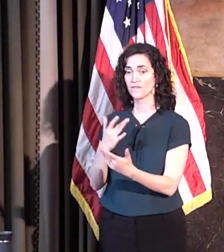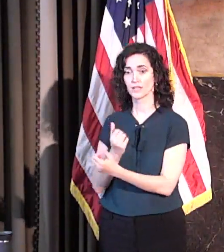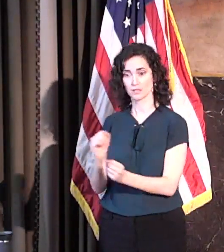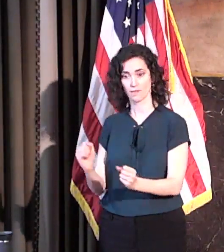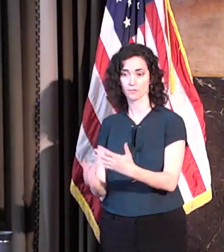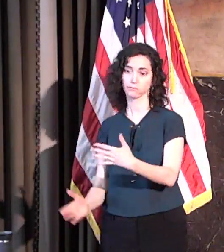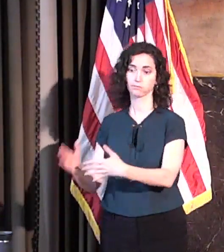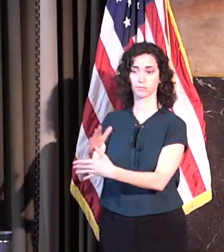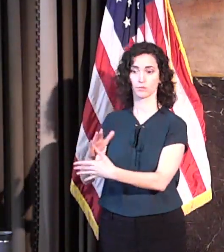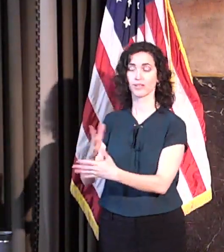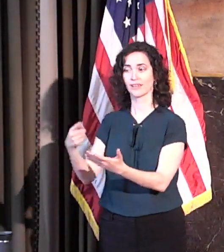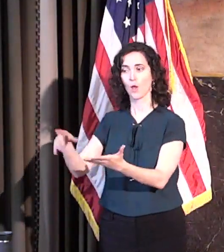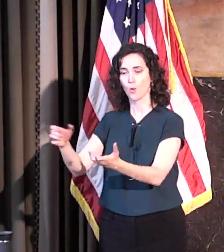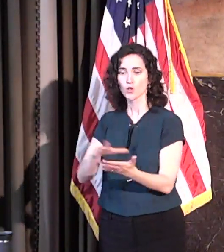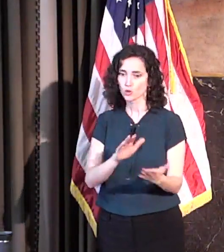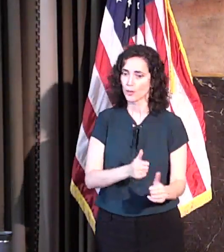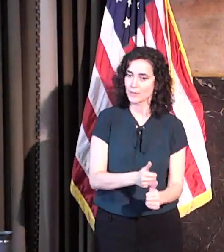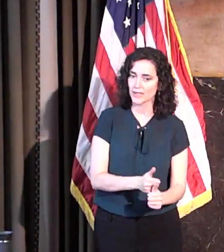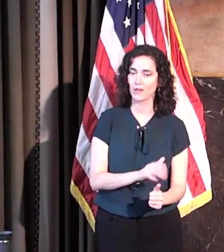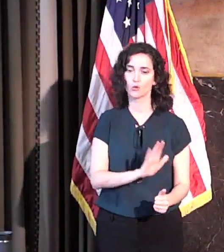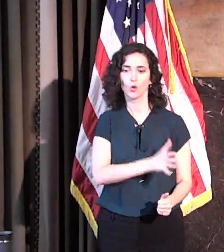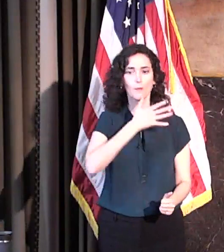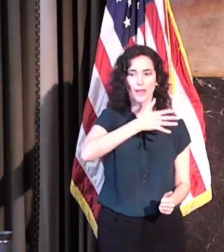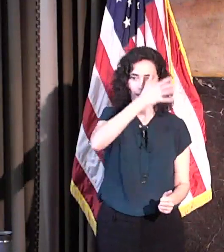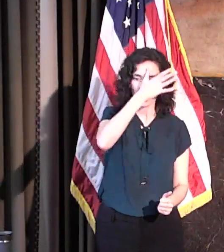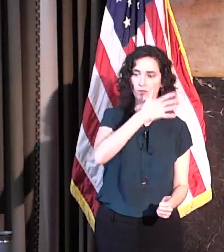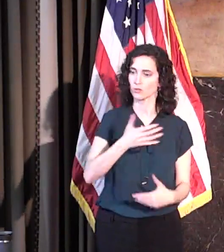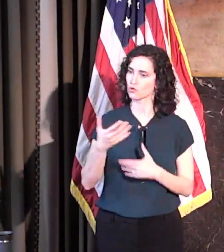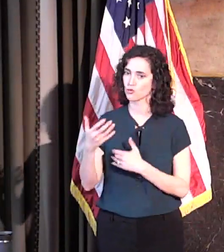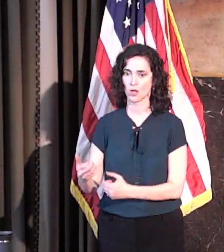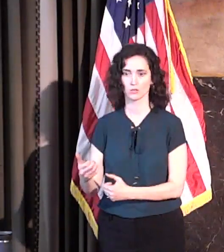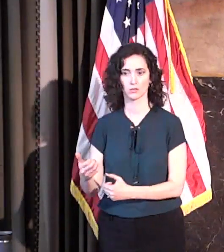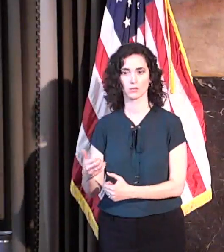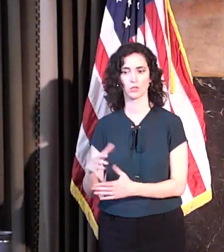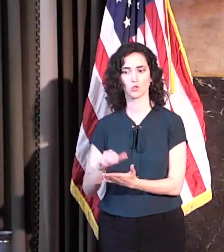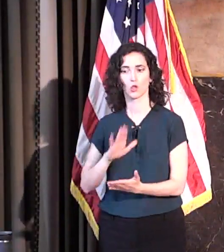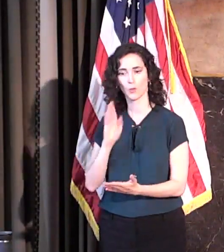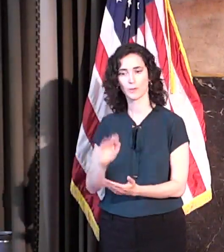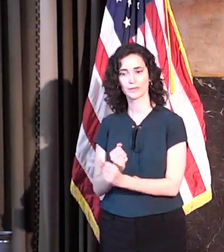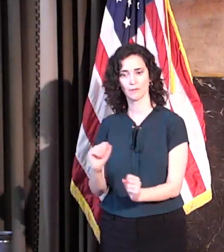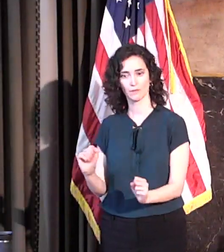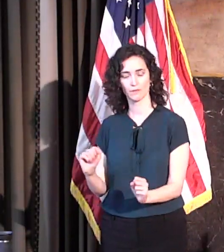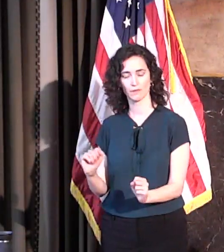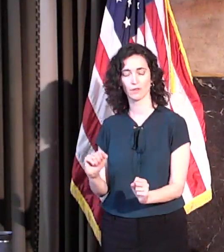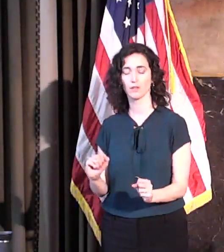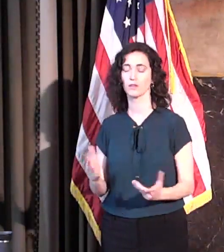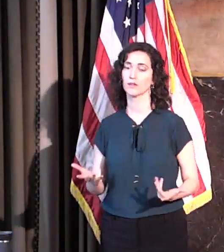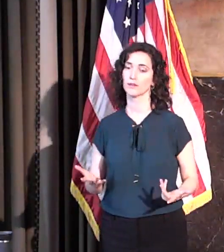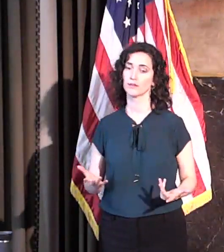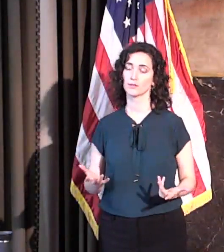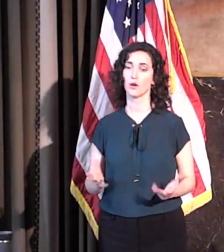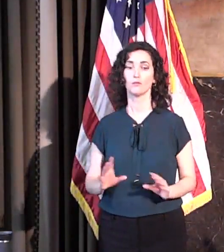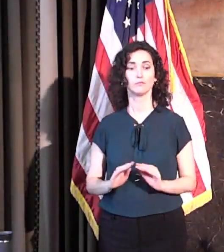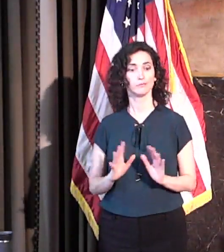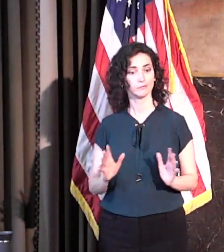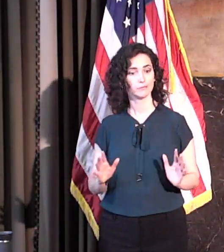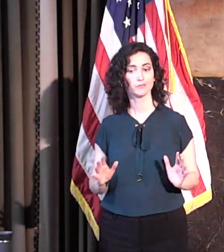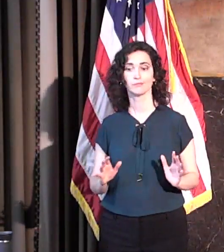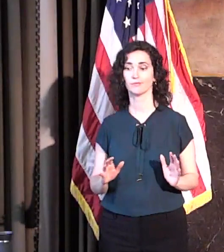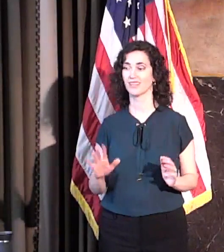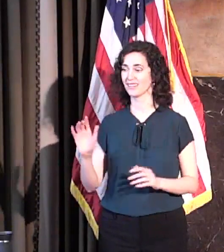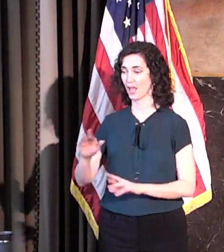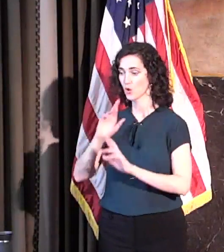be absolutely confident of that. And there's no doubt that all of the things that were contained